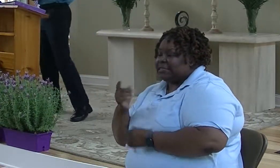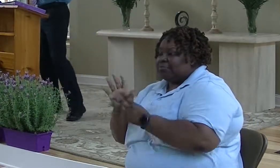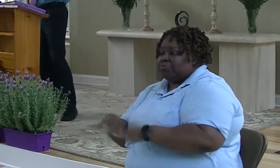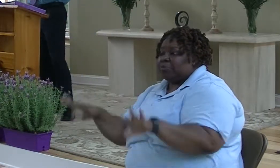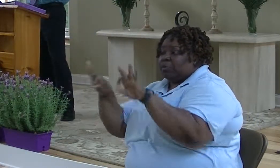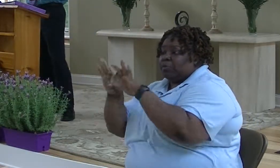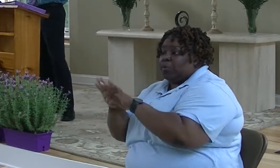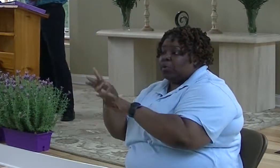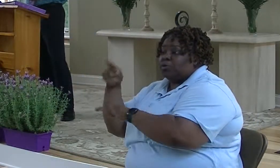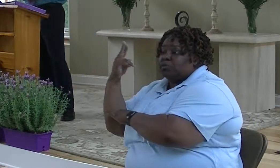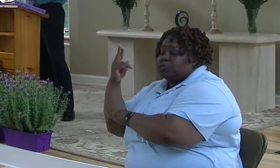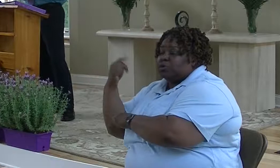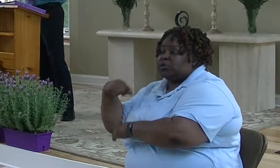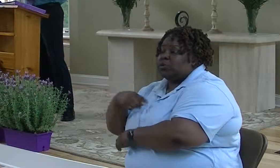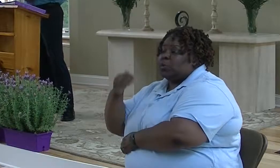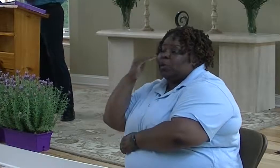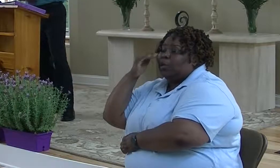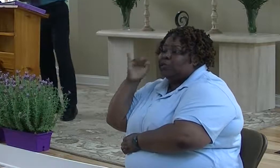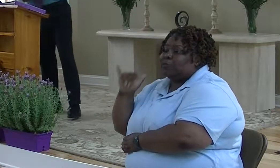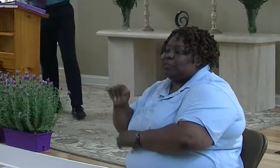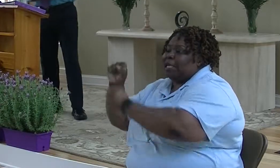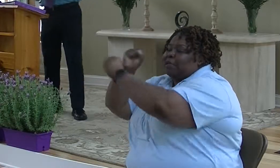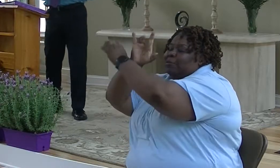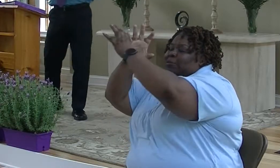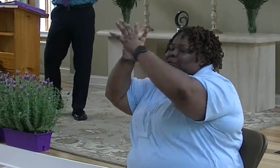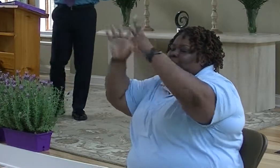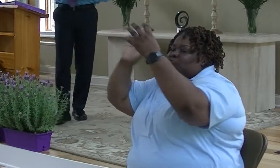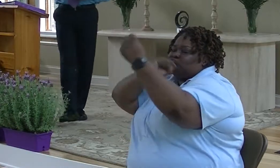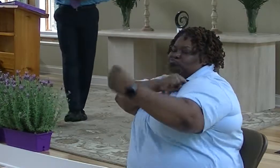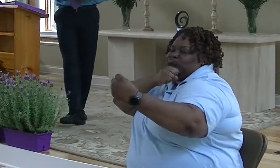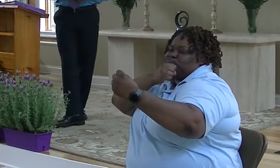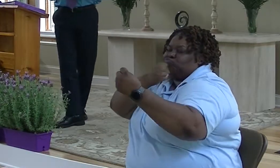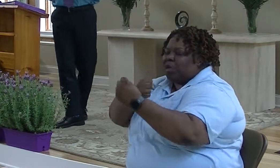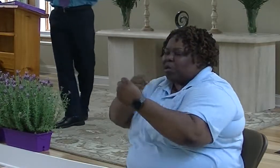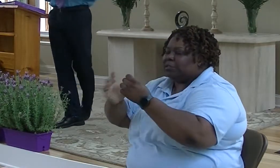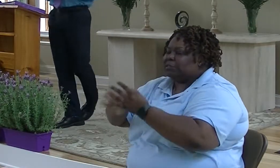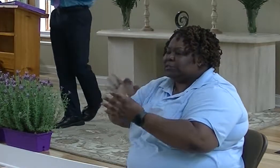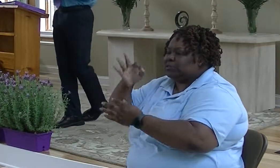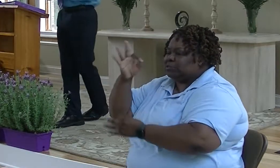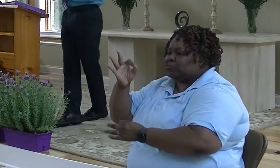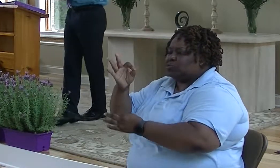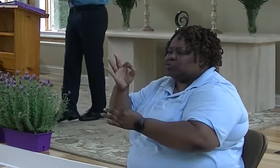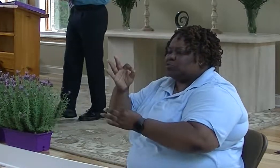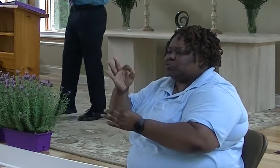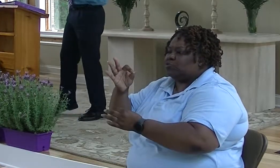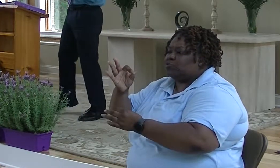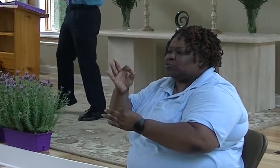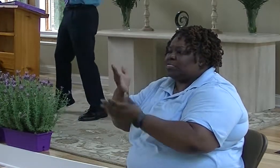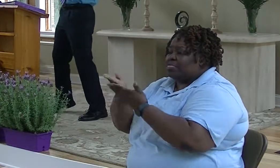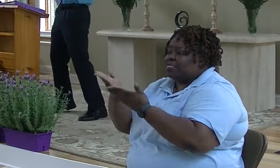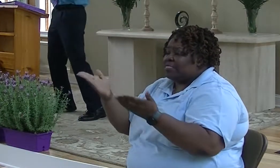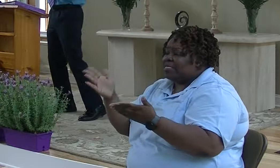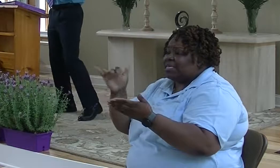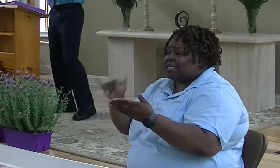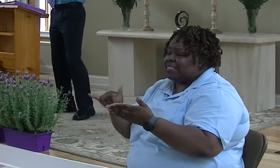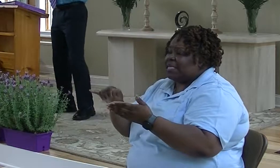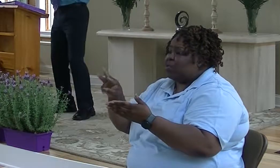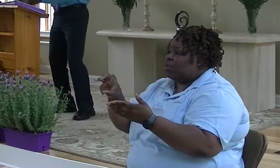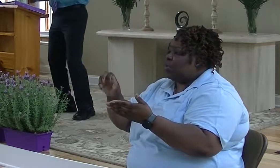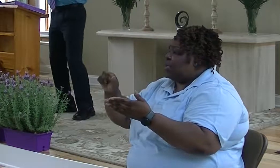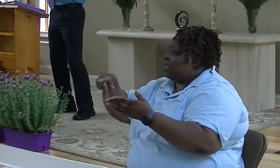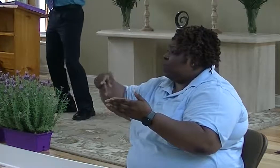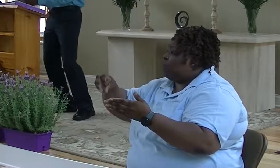reason. We already know that imagination is a power. It is a spiritual tool. It is a weapon in